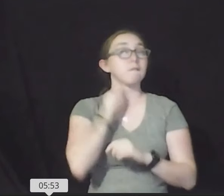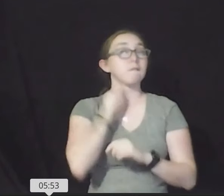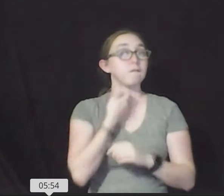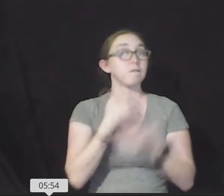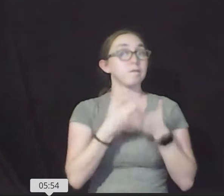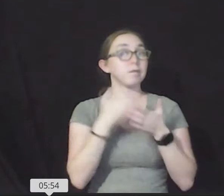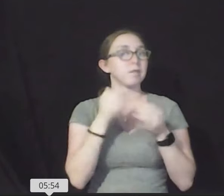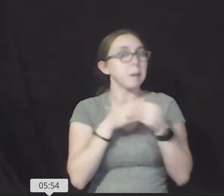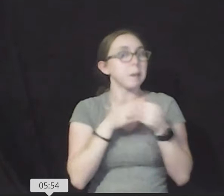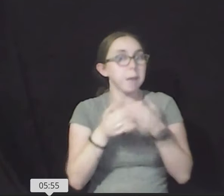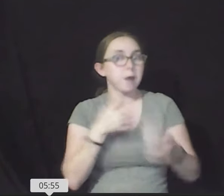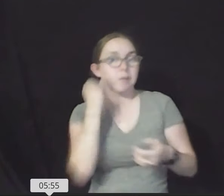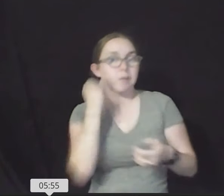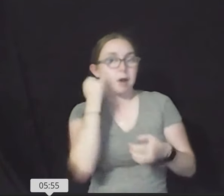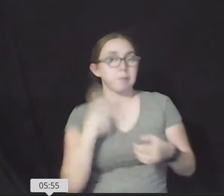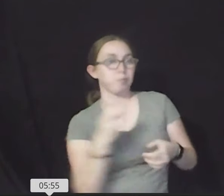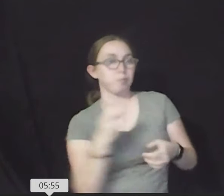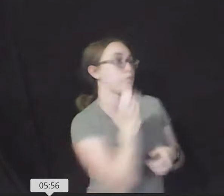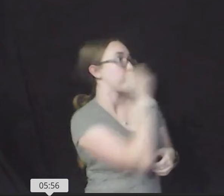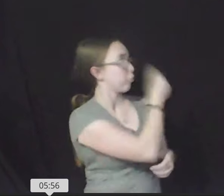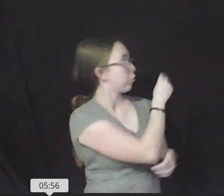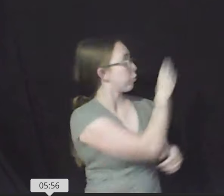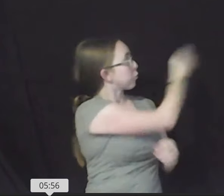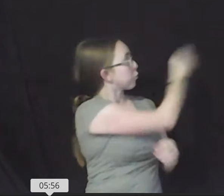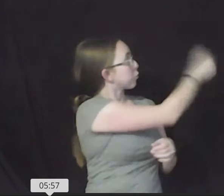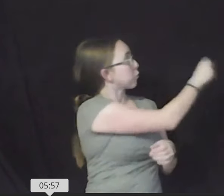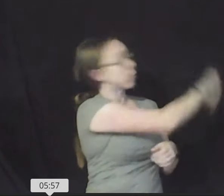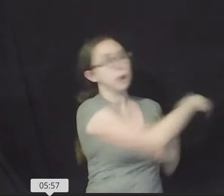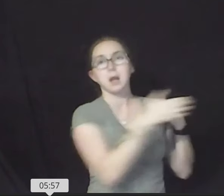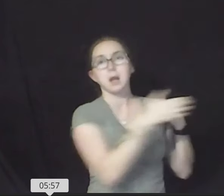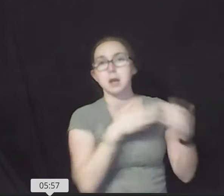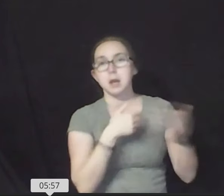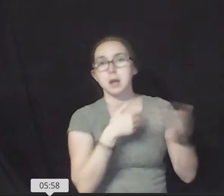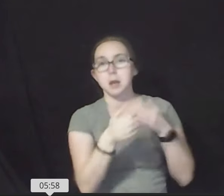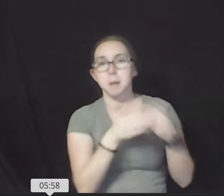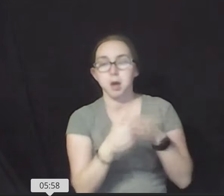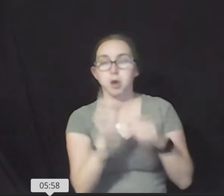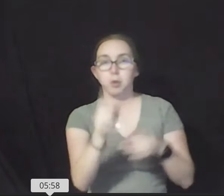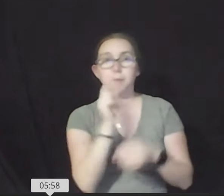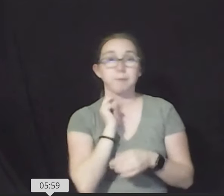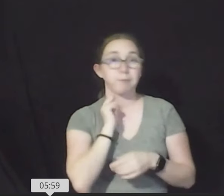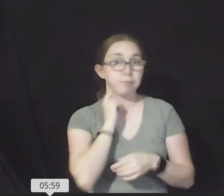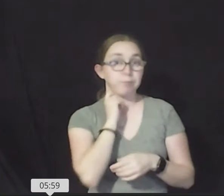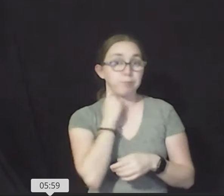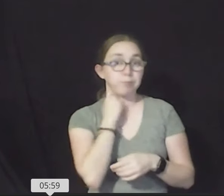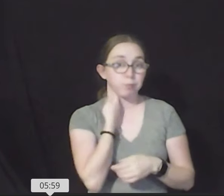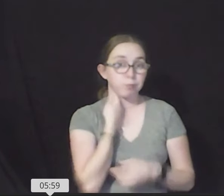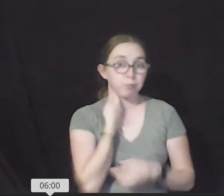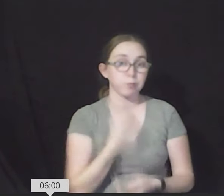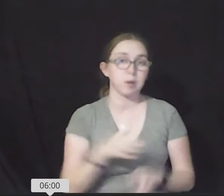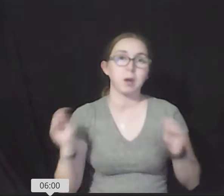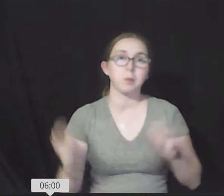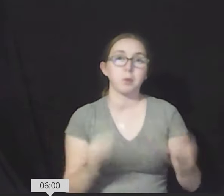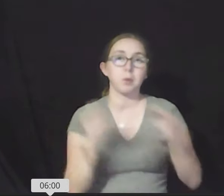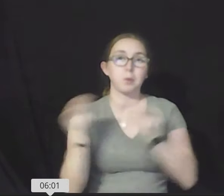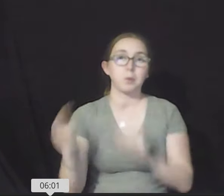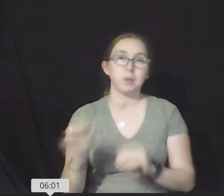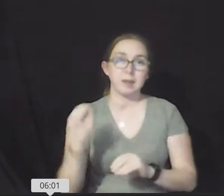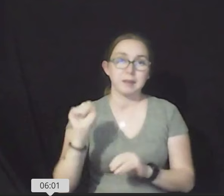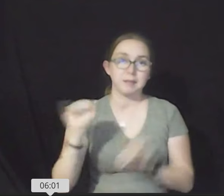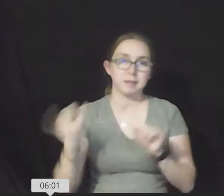Who sees a word that means move in a steady stream? Kaylee, you see a word up there?